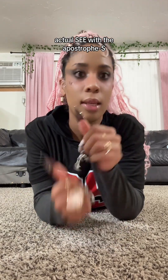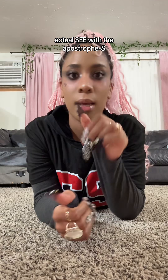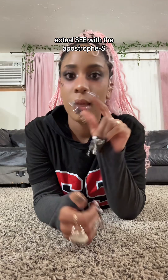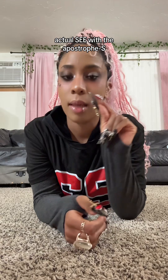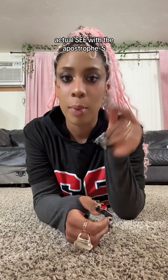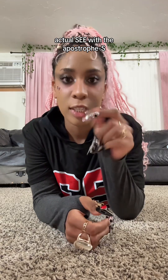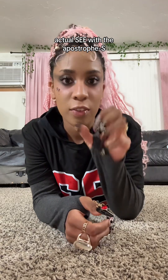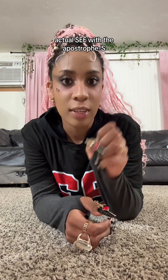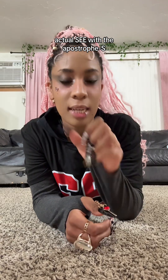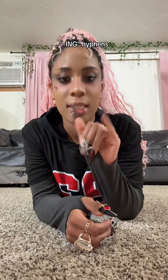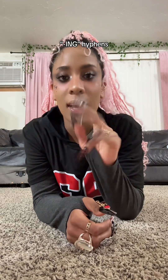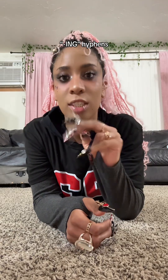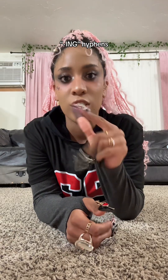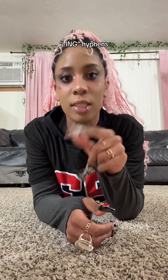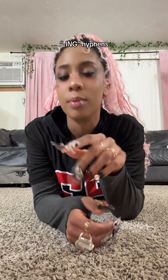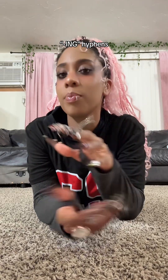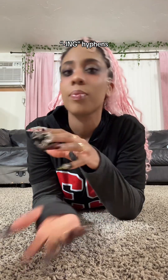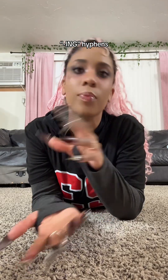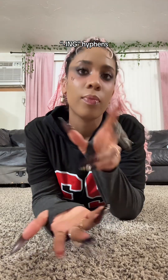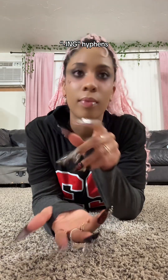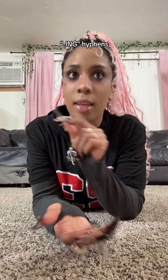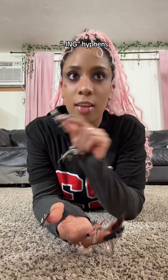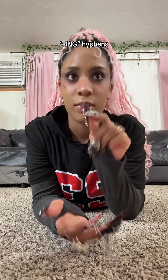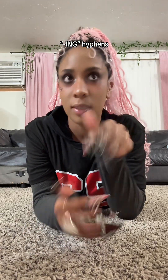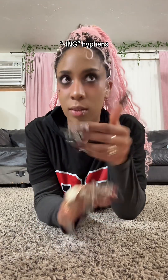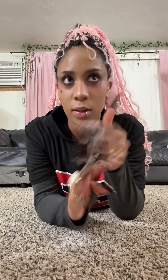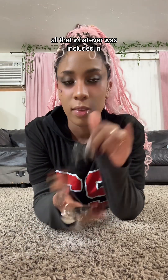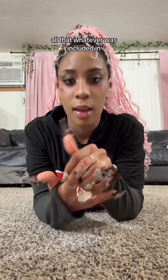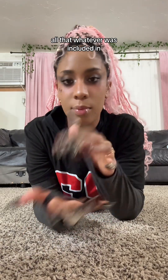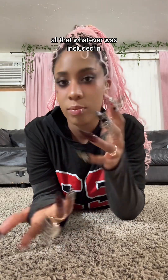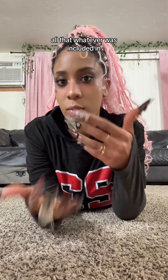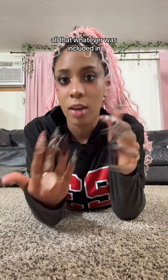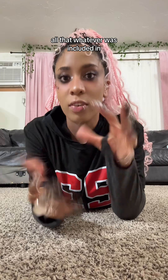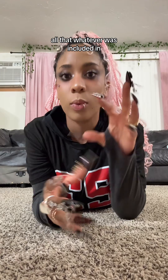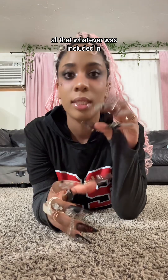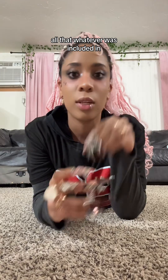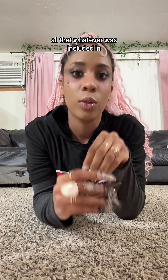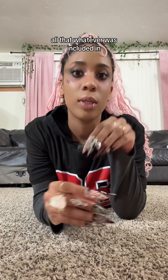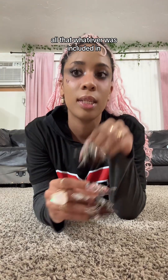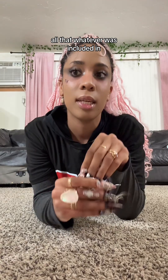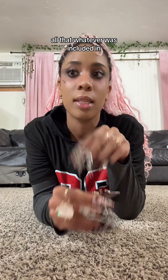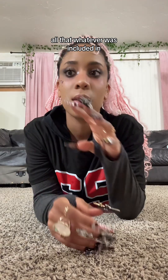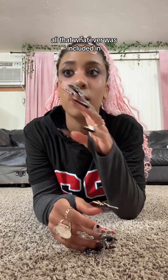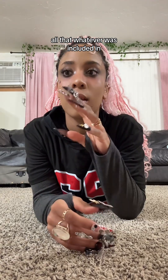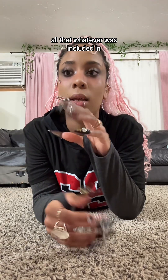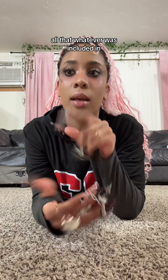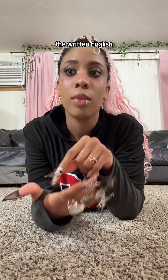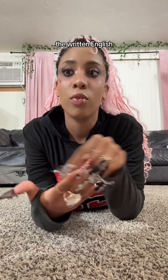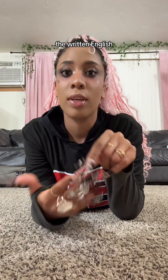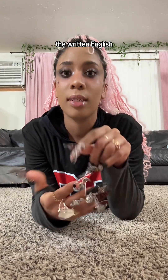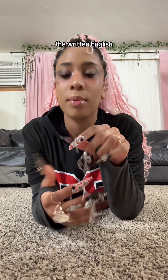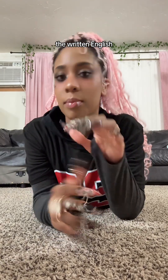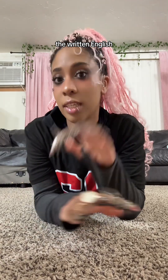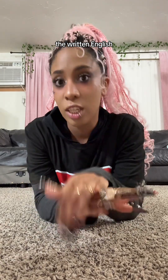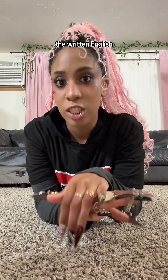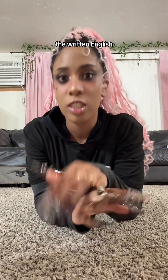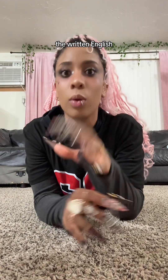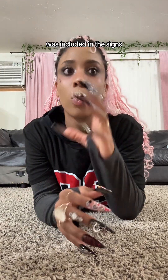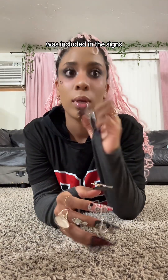the apostrophe S, ing, hyphens, all of that. Whatever was included in the written English was